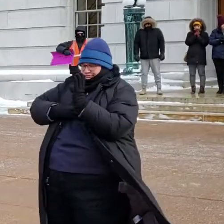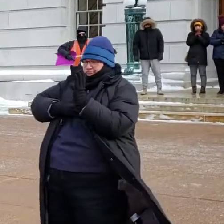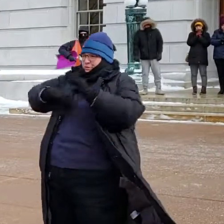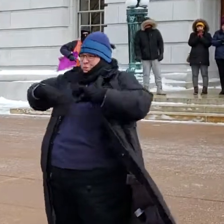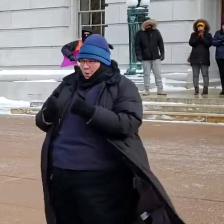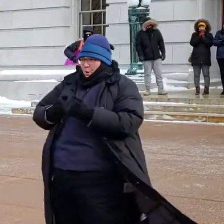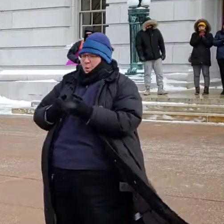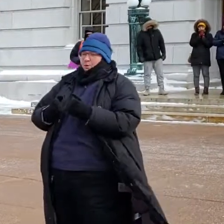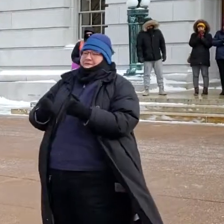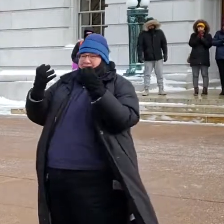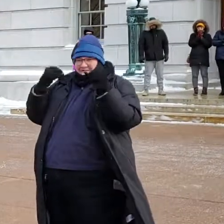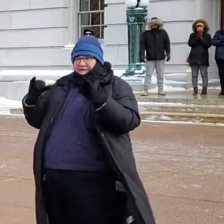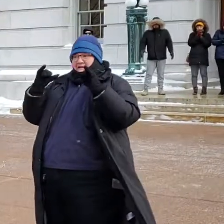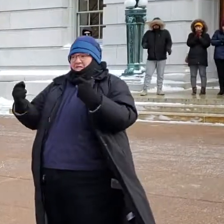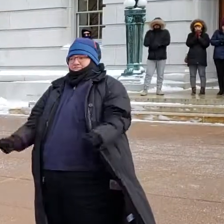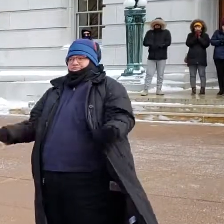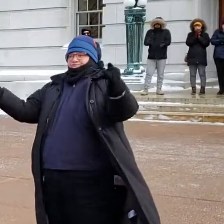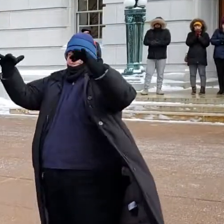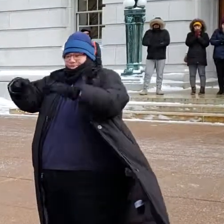today.